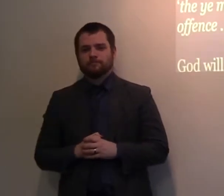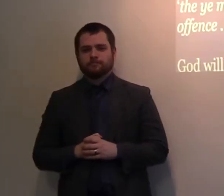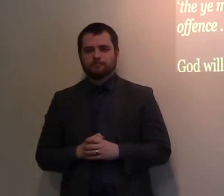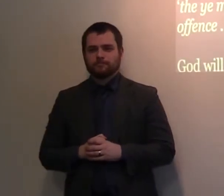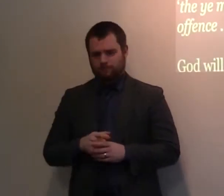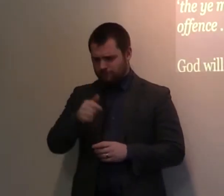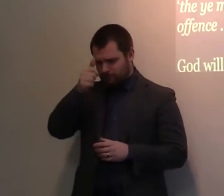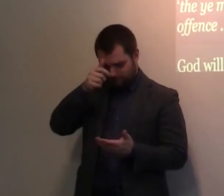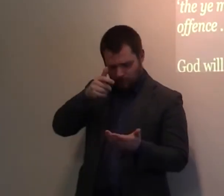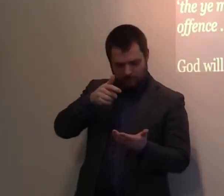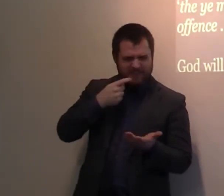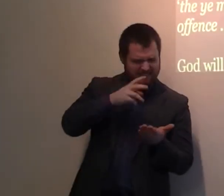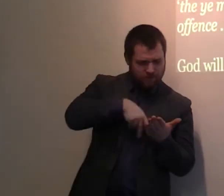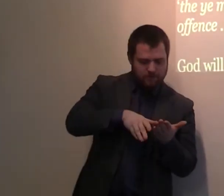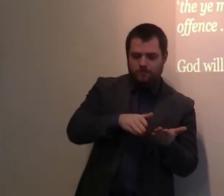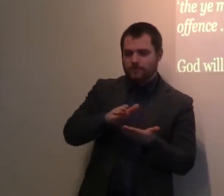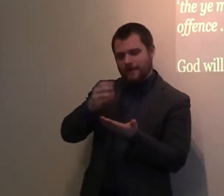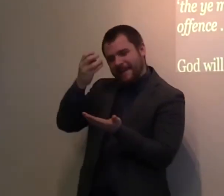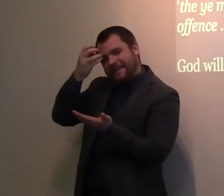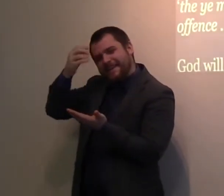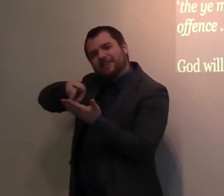James Version Bible says, quote,